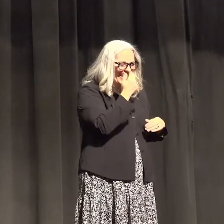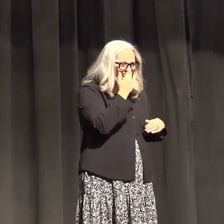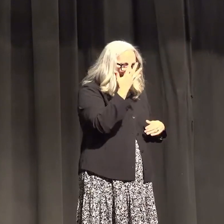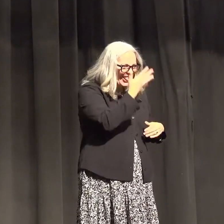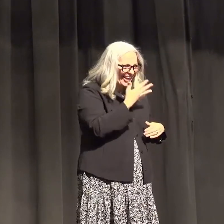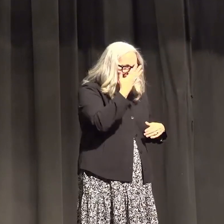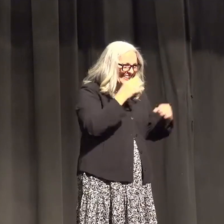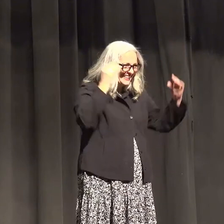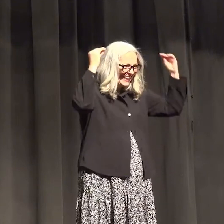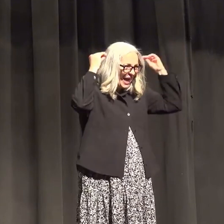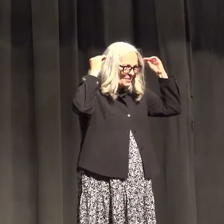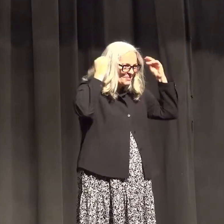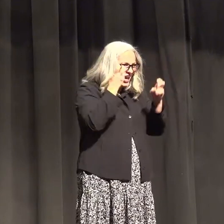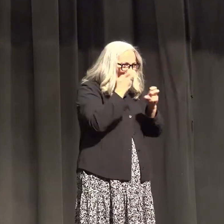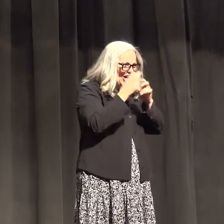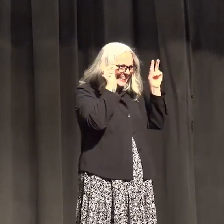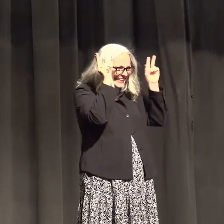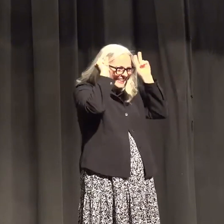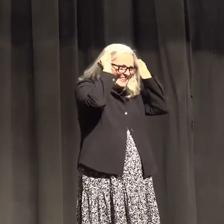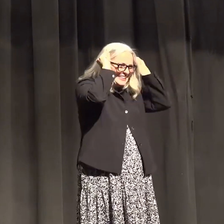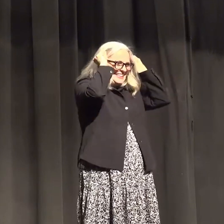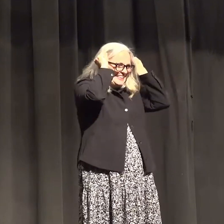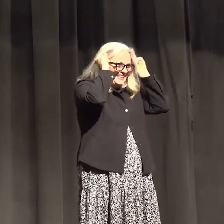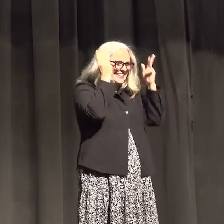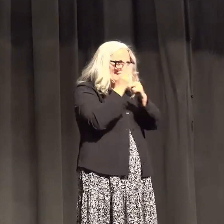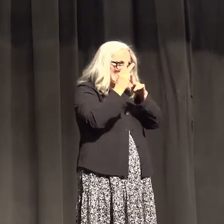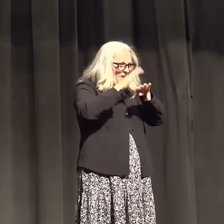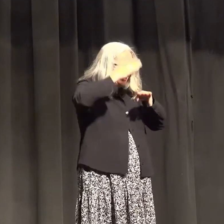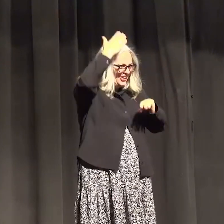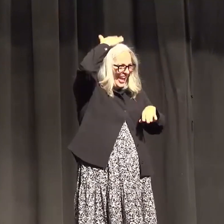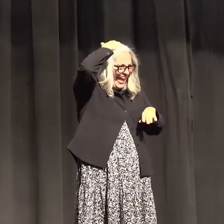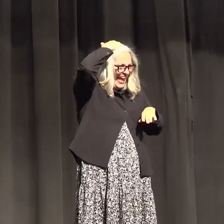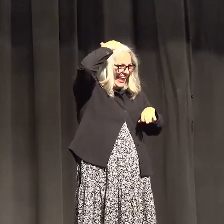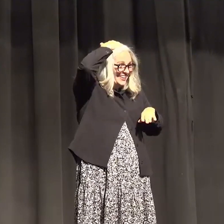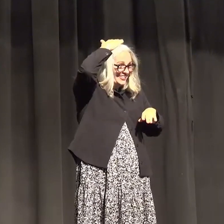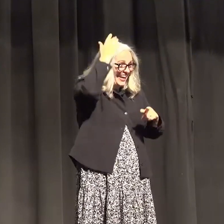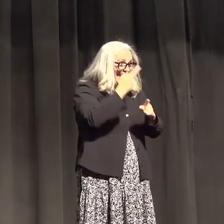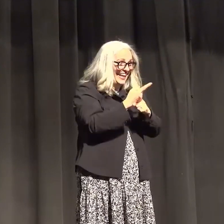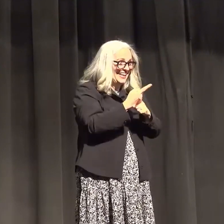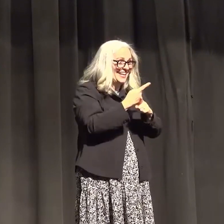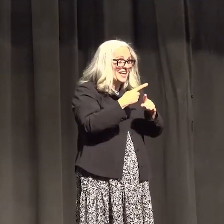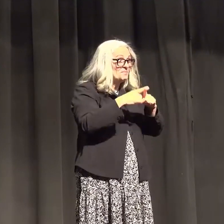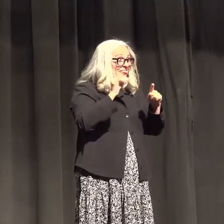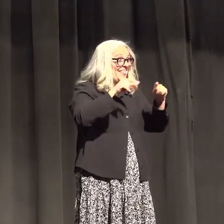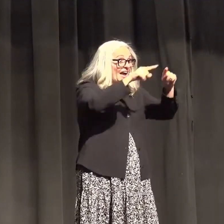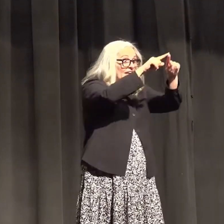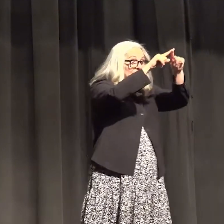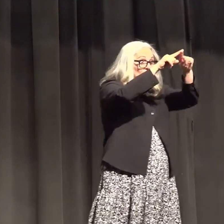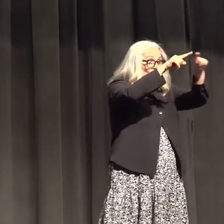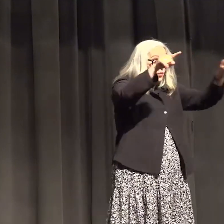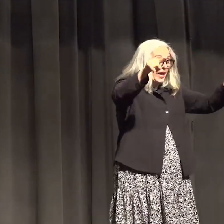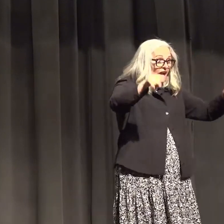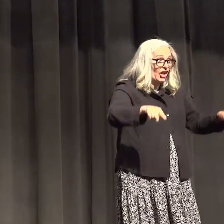cap that you're wearing, I know they're a little funny looking. I know they look a little bit weird, you know, right? Wearing that on your head. But, you know,